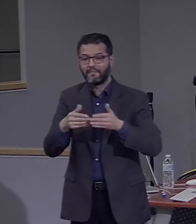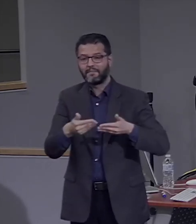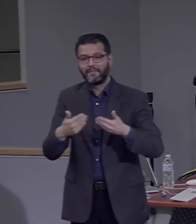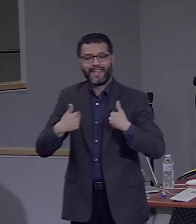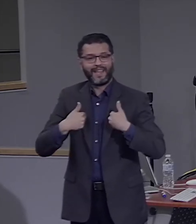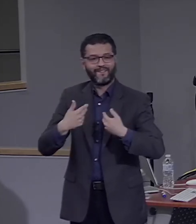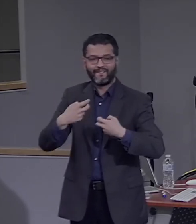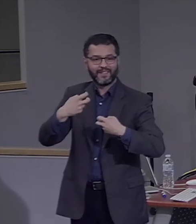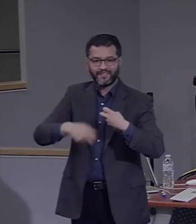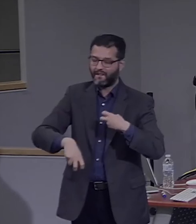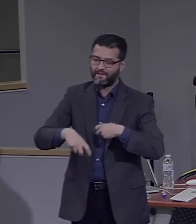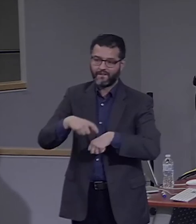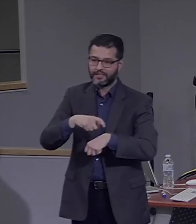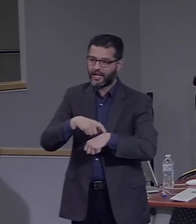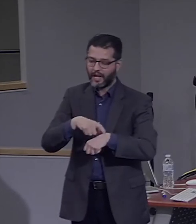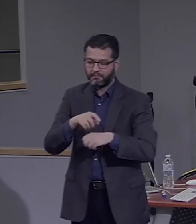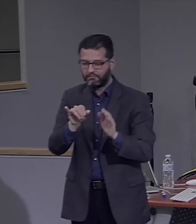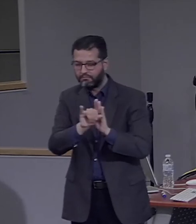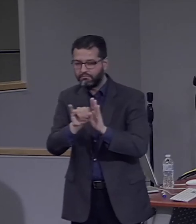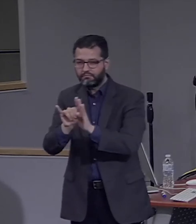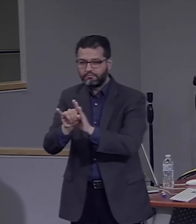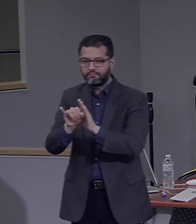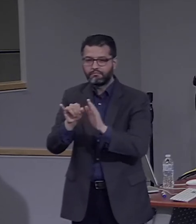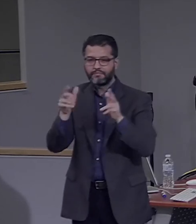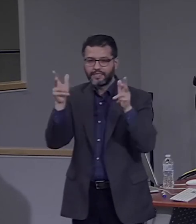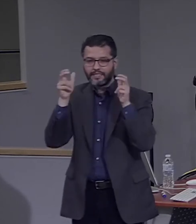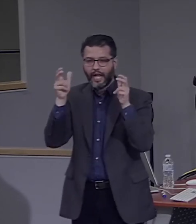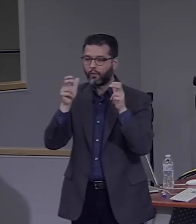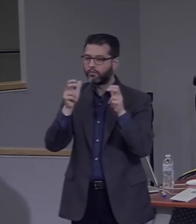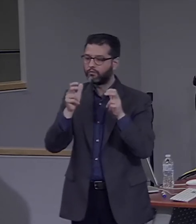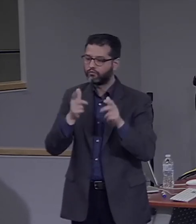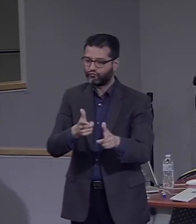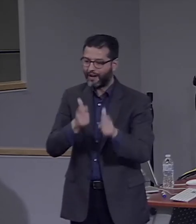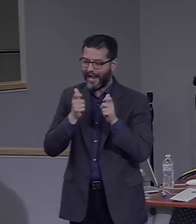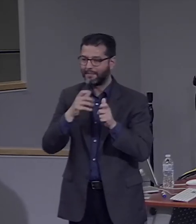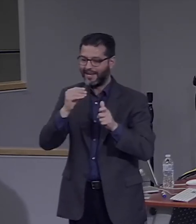parsing those sounds that were very rapid and